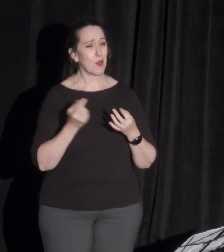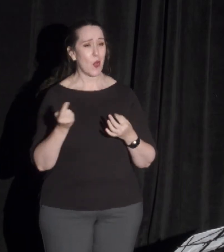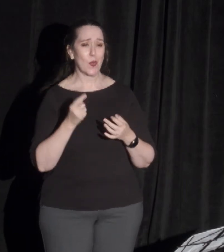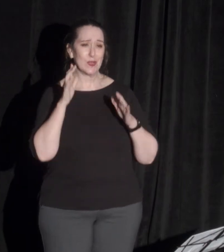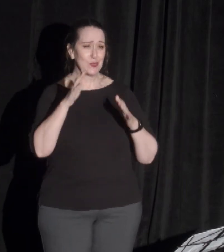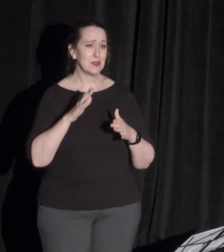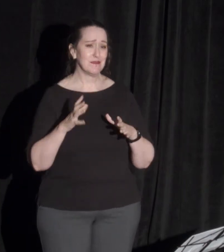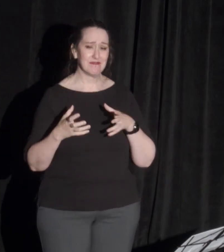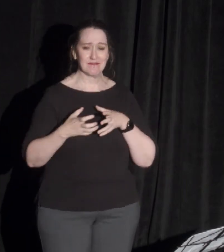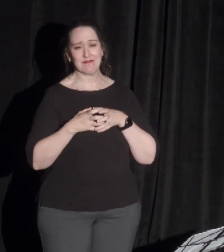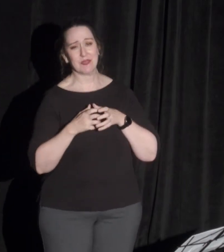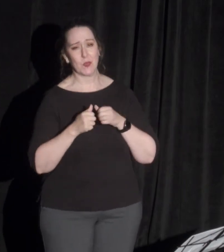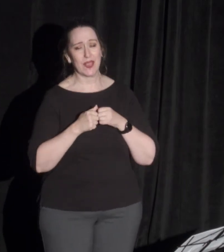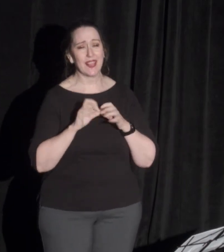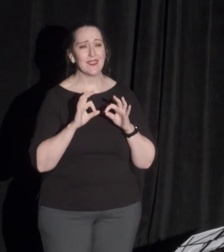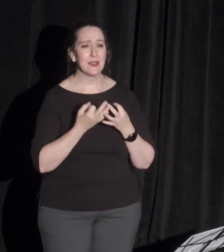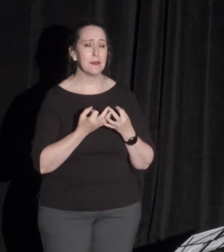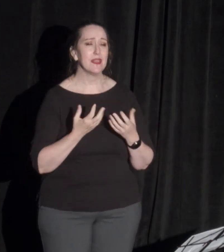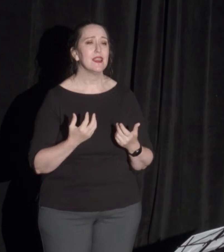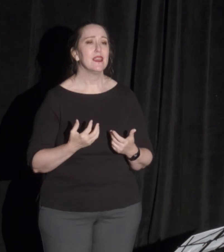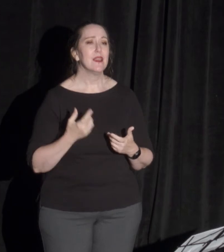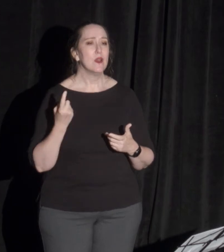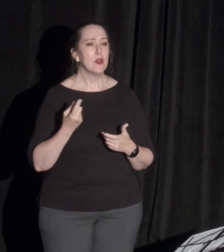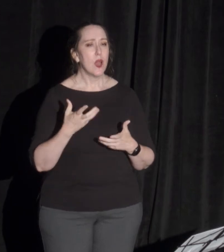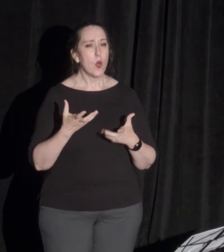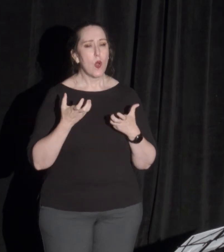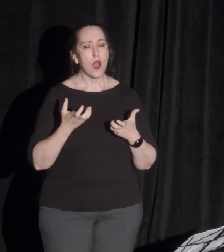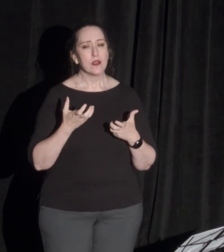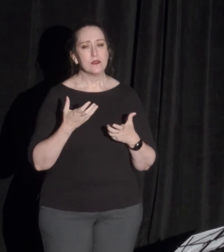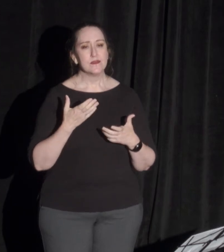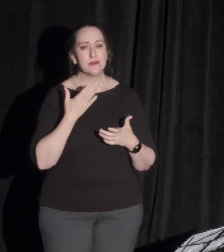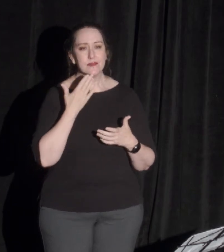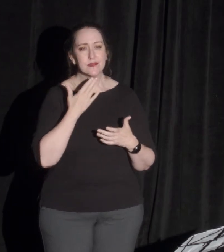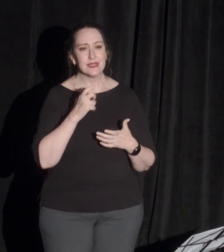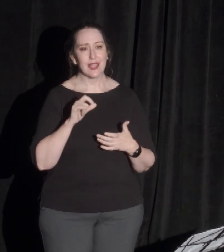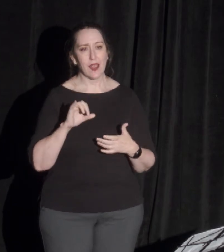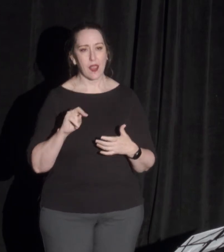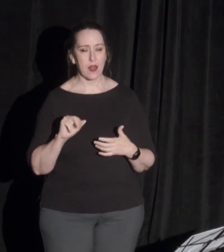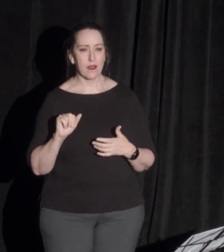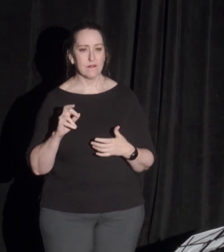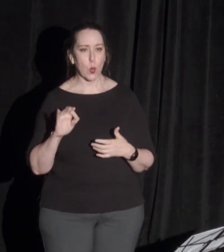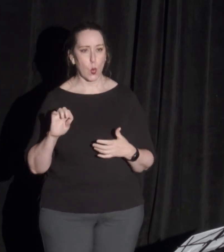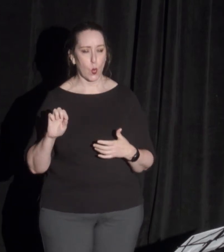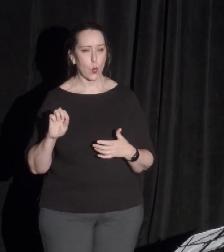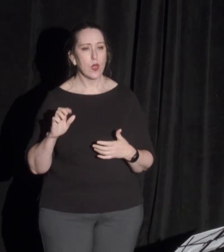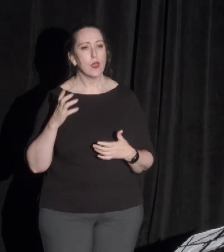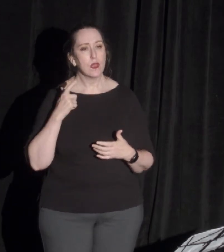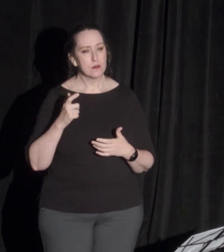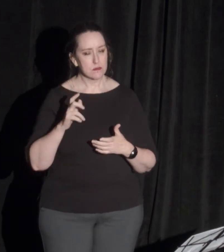family. I also wanted to thank Diana Foe, the brilliant editor who won this award last year.